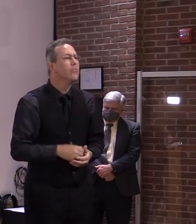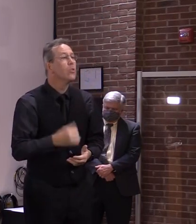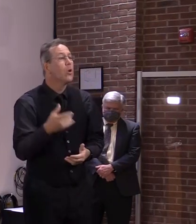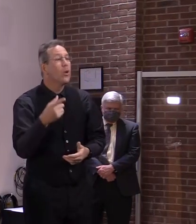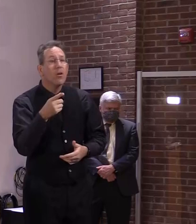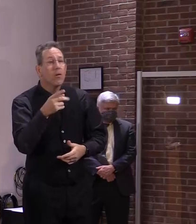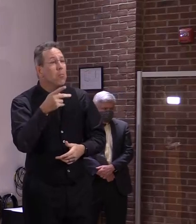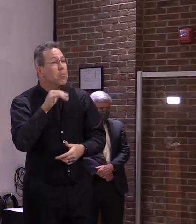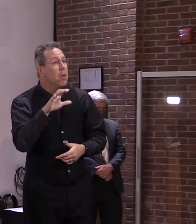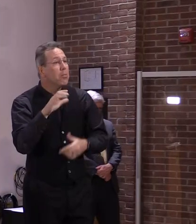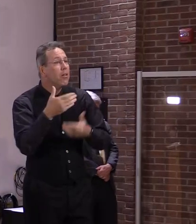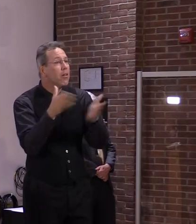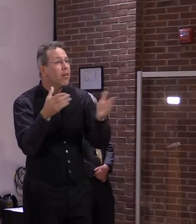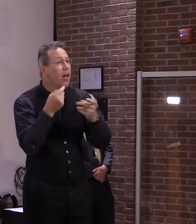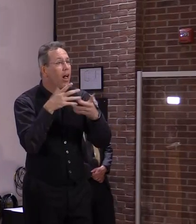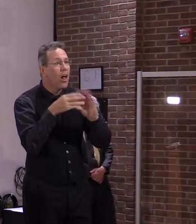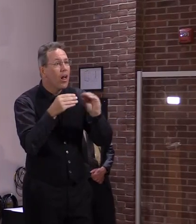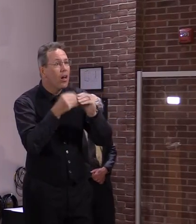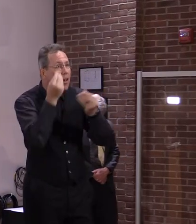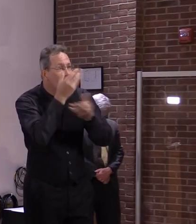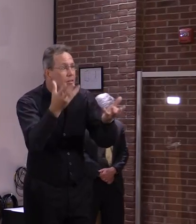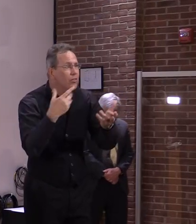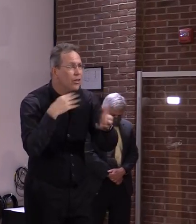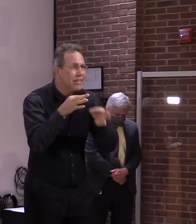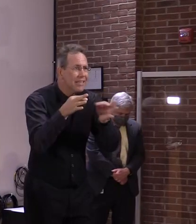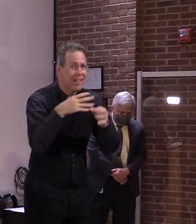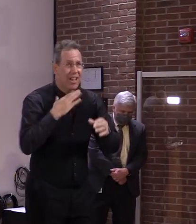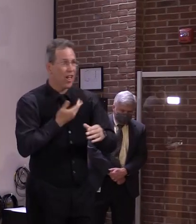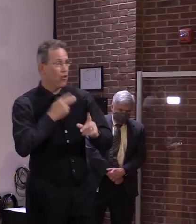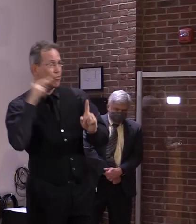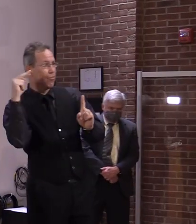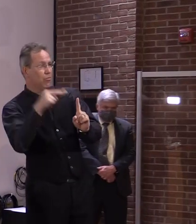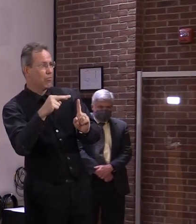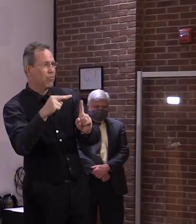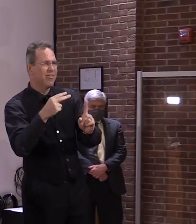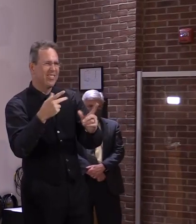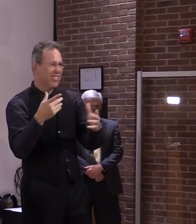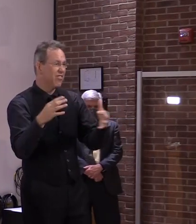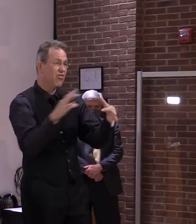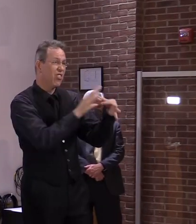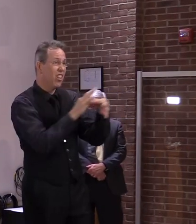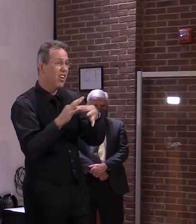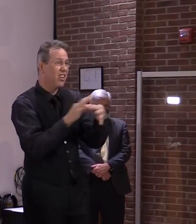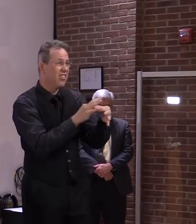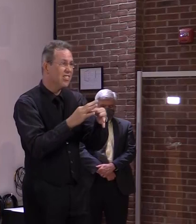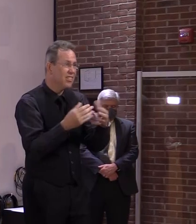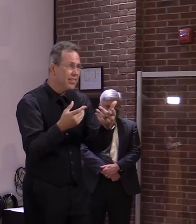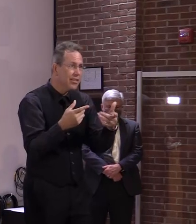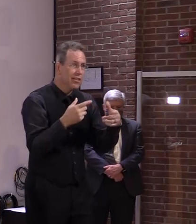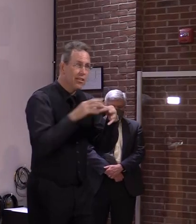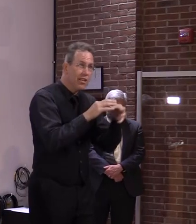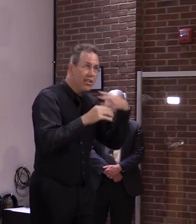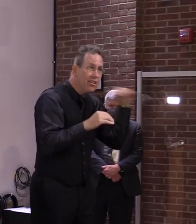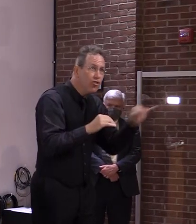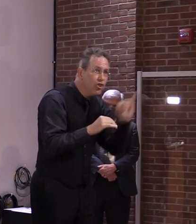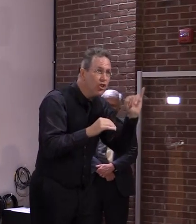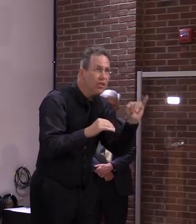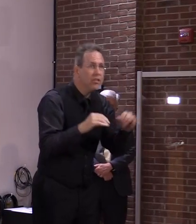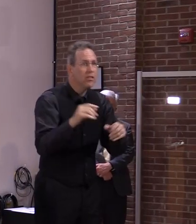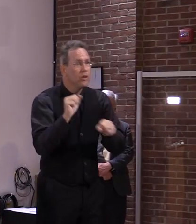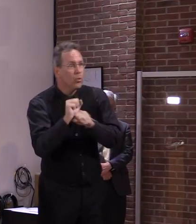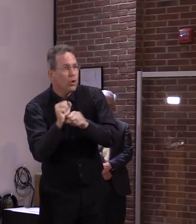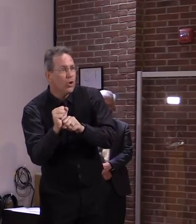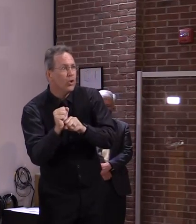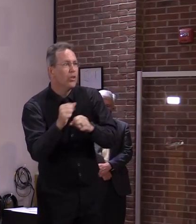person standpoint, there's a lot of convergence in terms of the benefits of doing that. You're right, I can't set